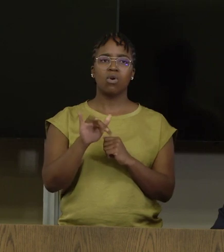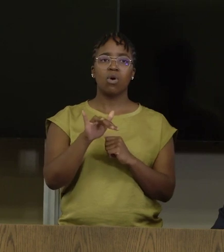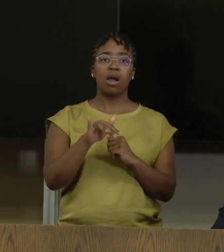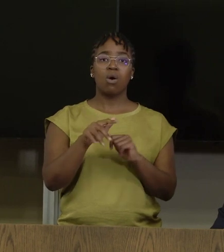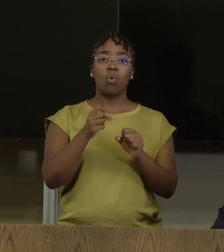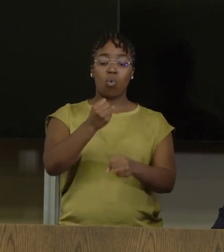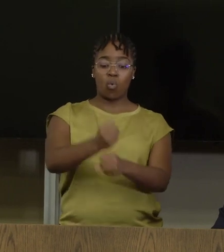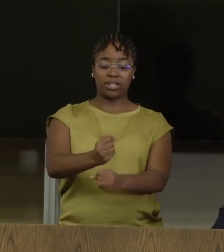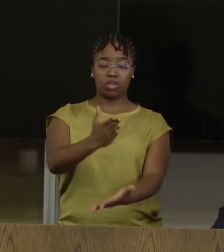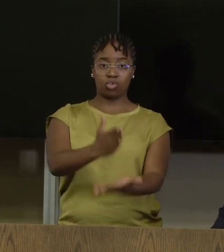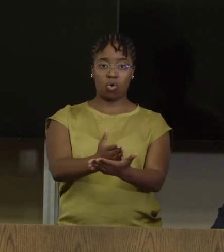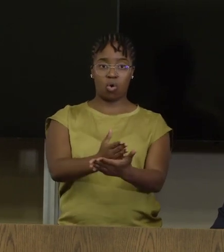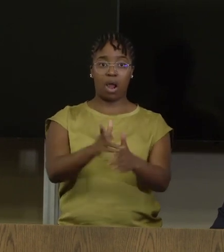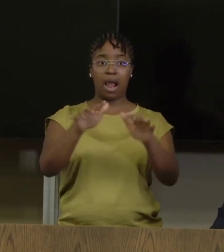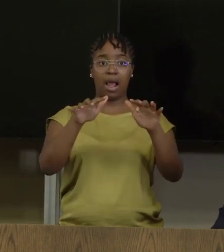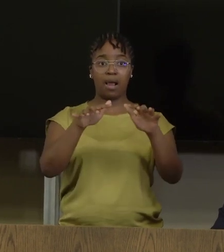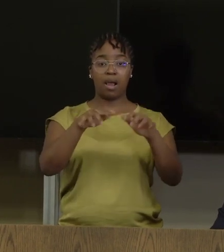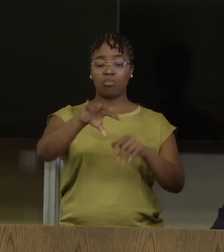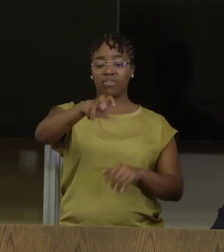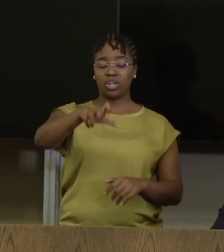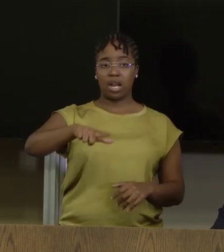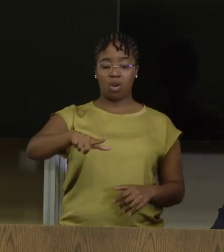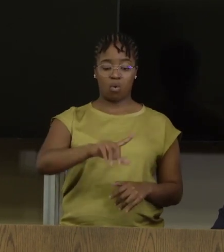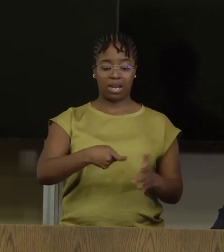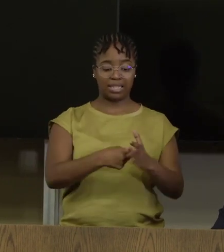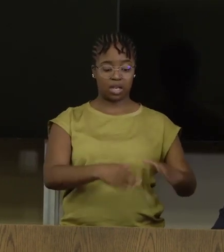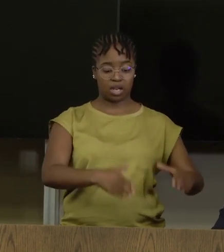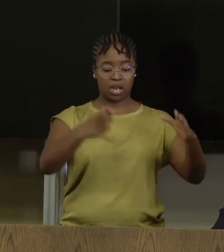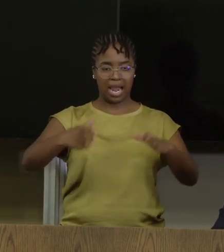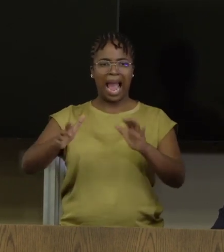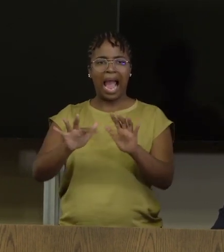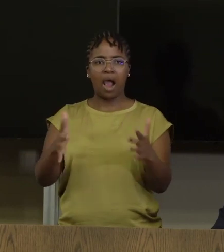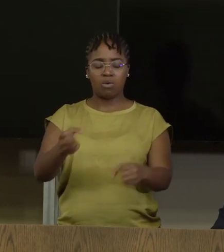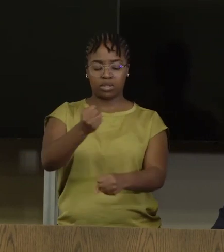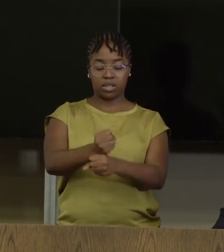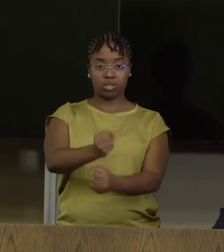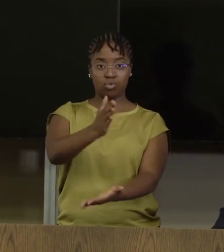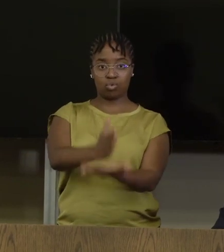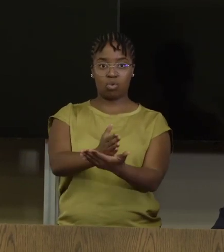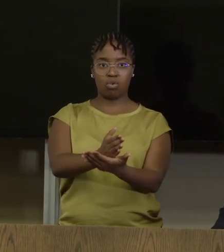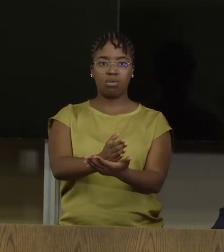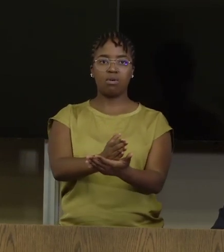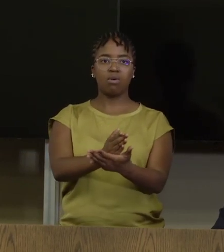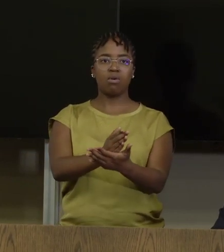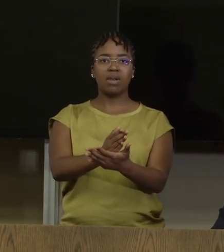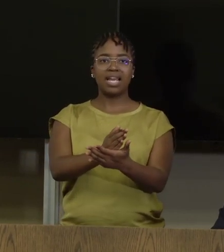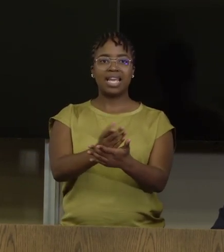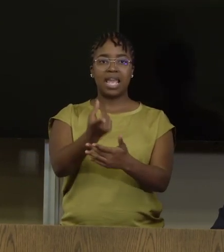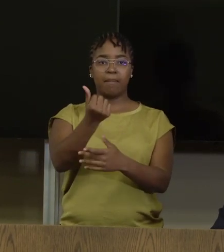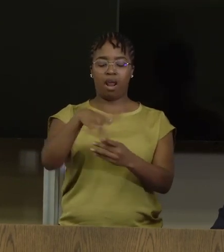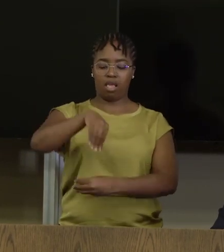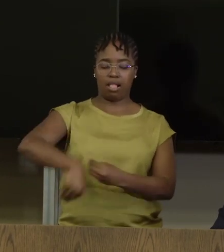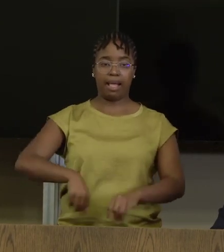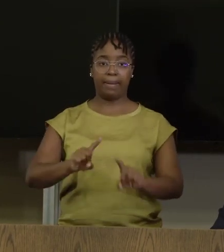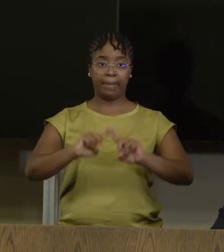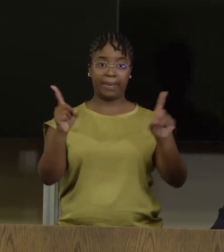procurement from various areas, and how do we ensure that no resources are misused. I